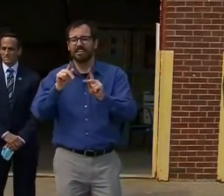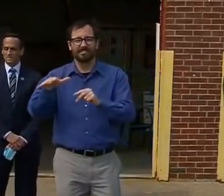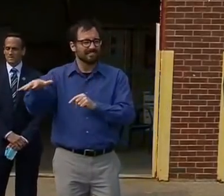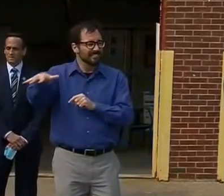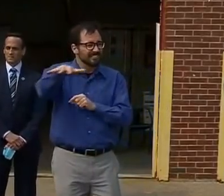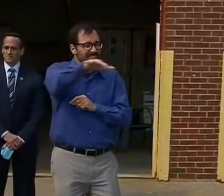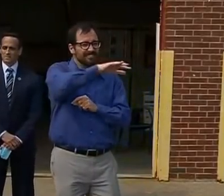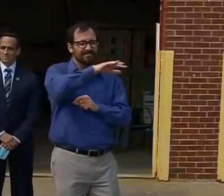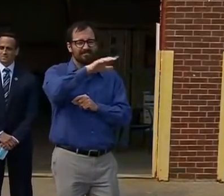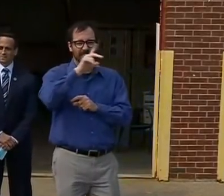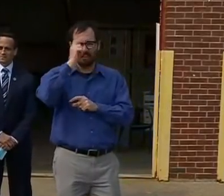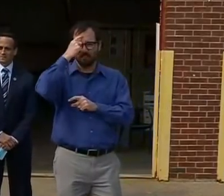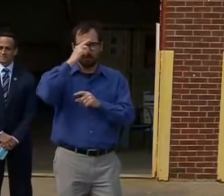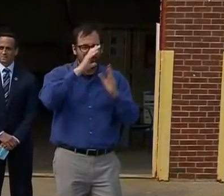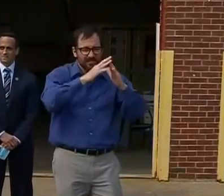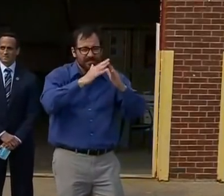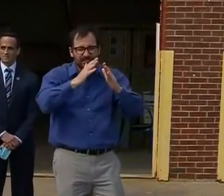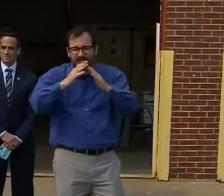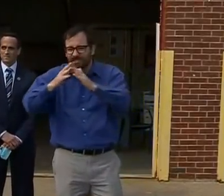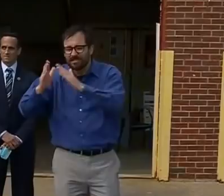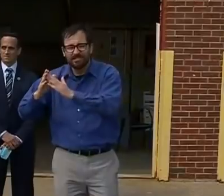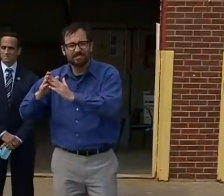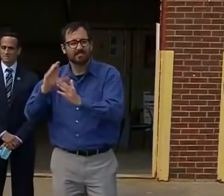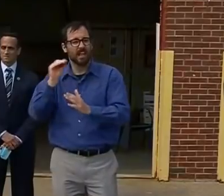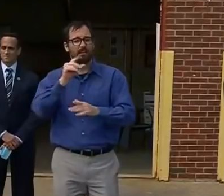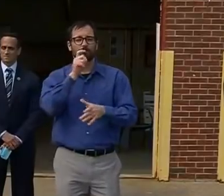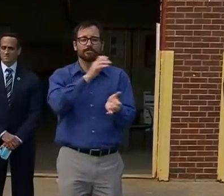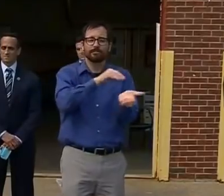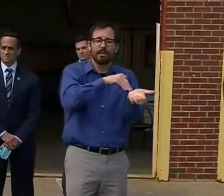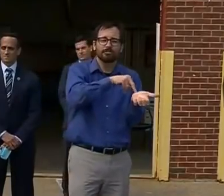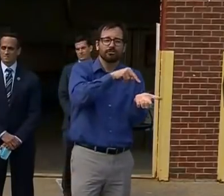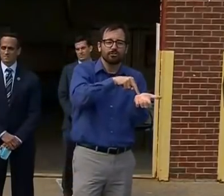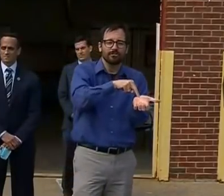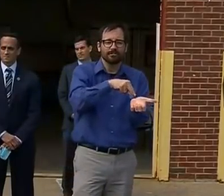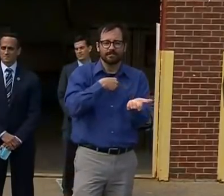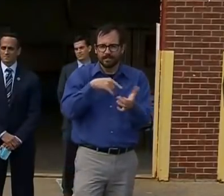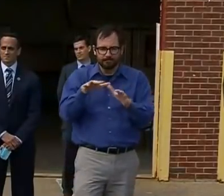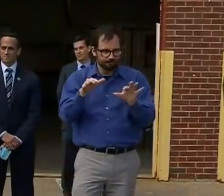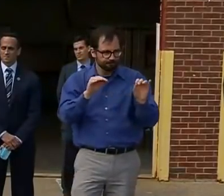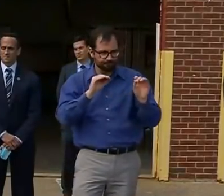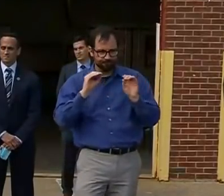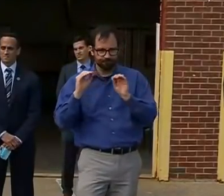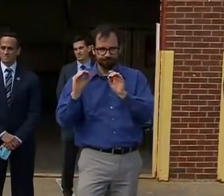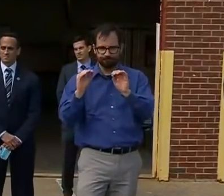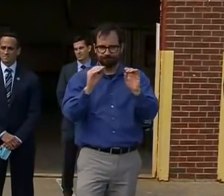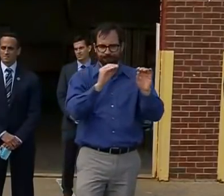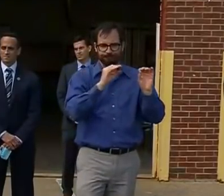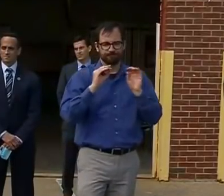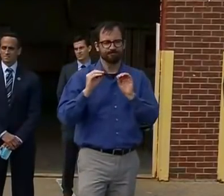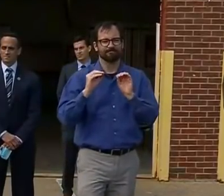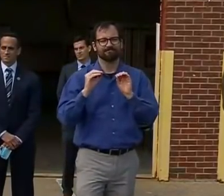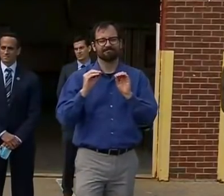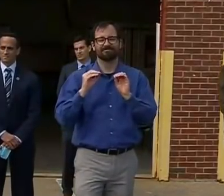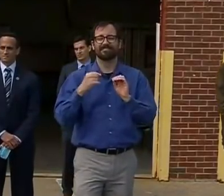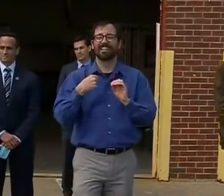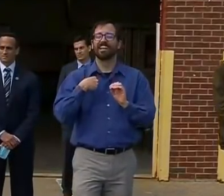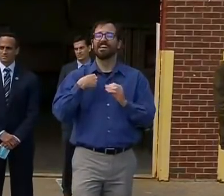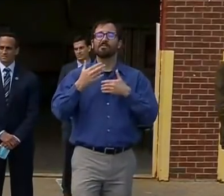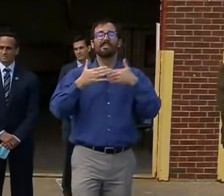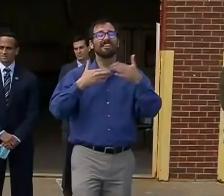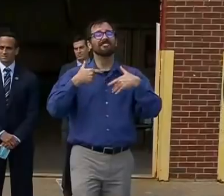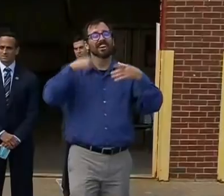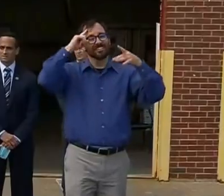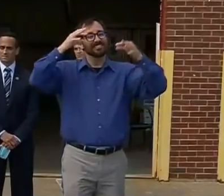why we've taken these draconian measures with respect to essential businesses. There are reasons why we've taken